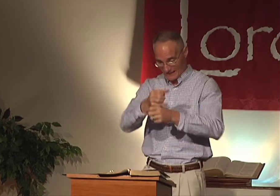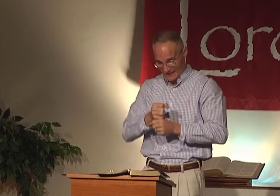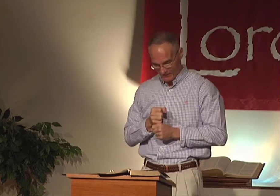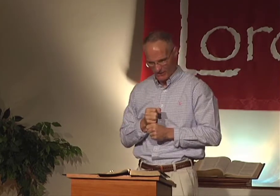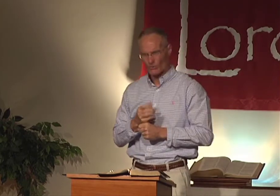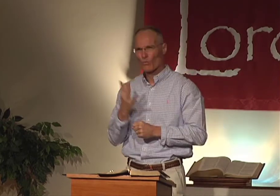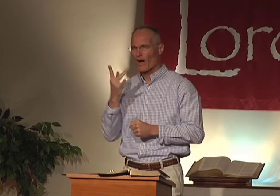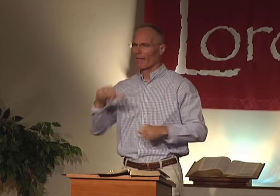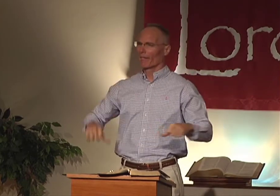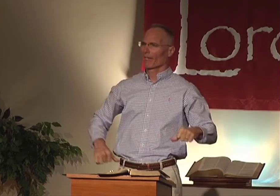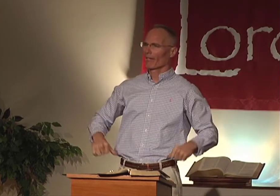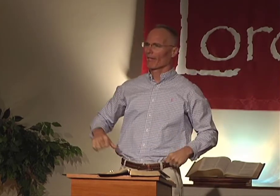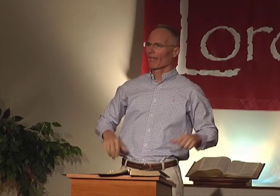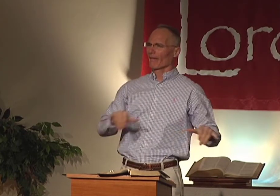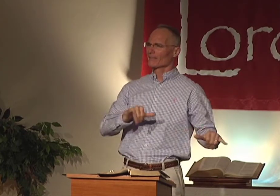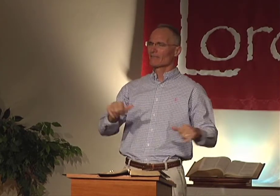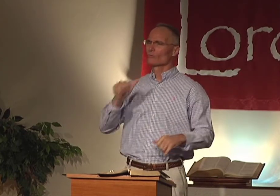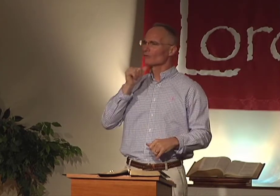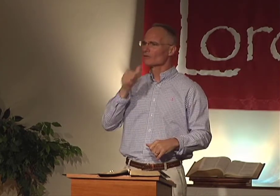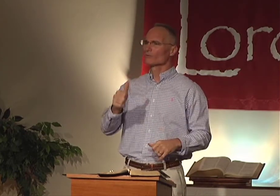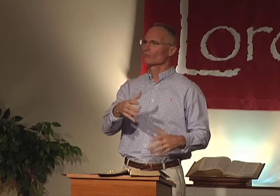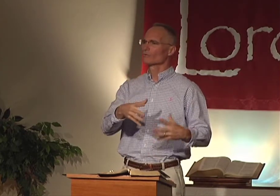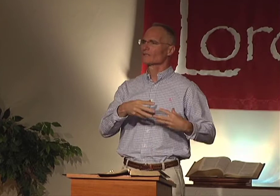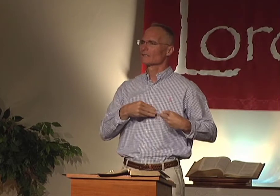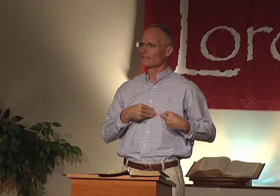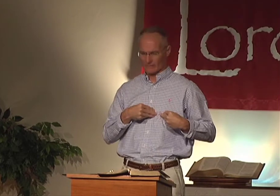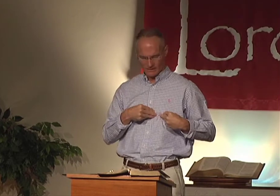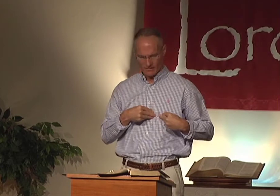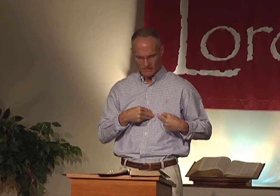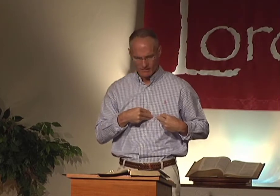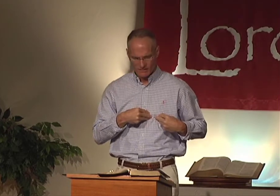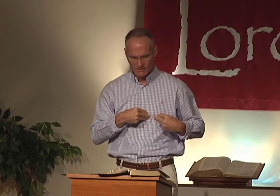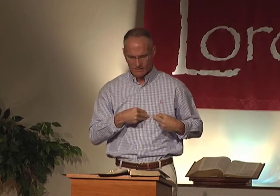And if you did receive, why do you brag as though you did not?